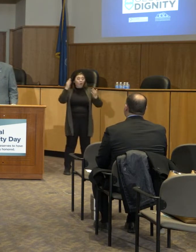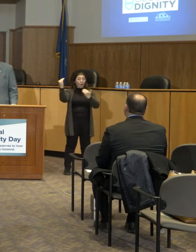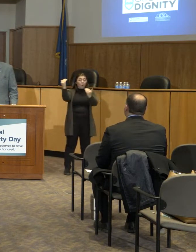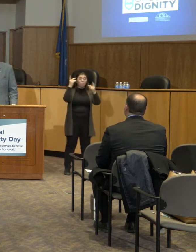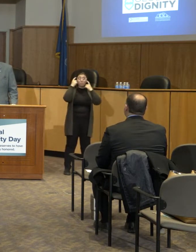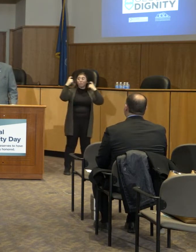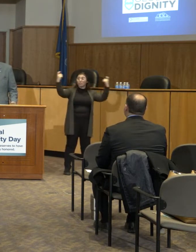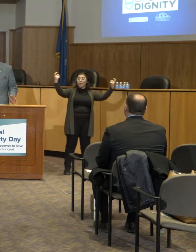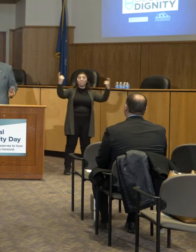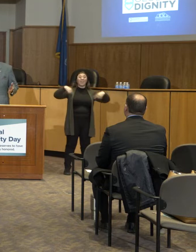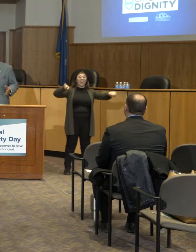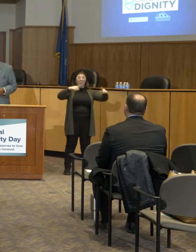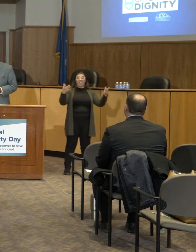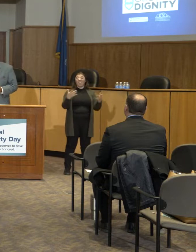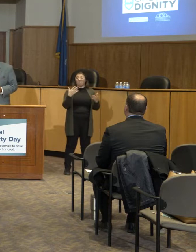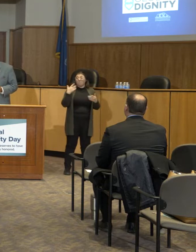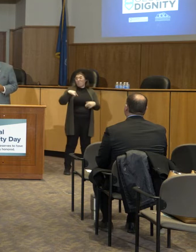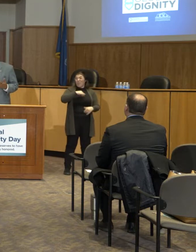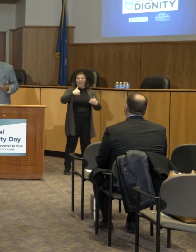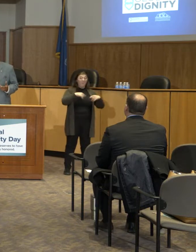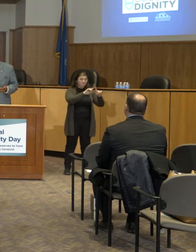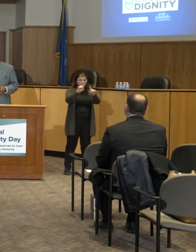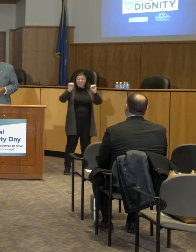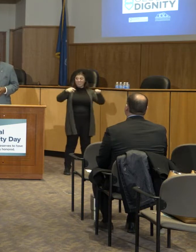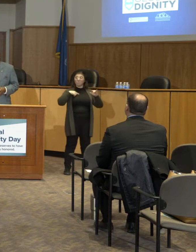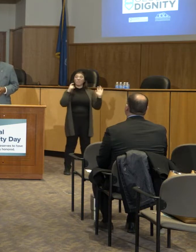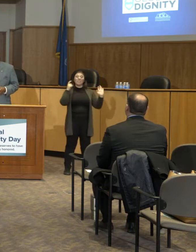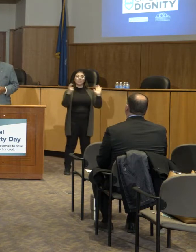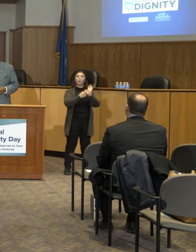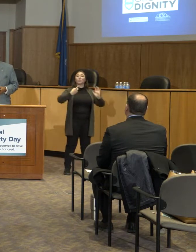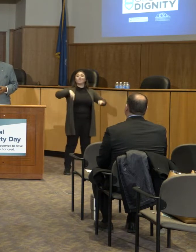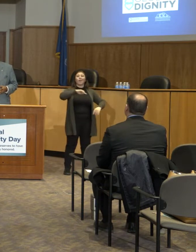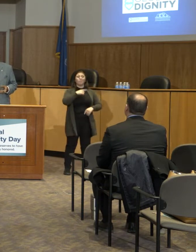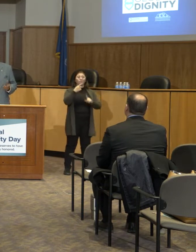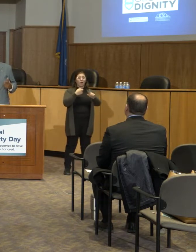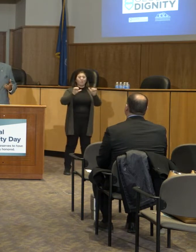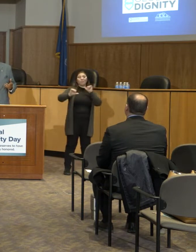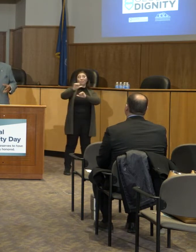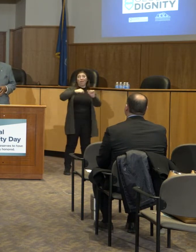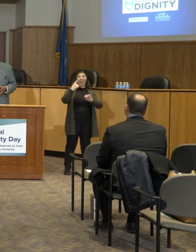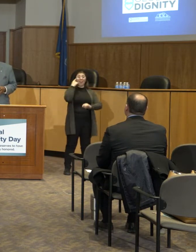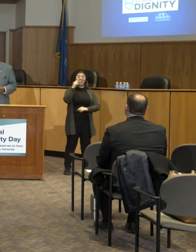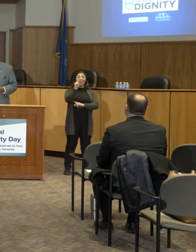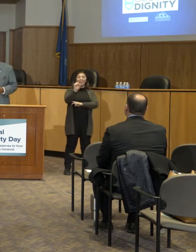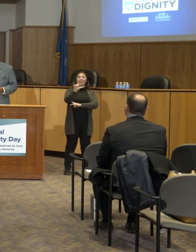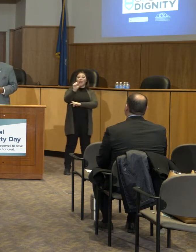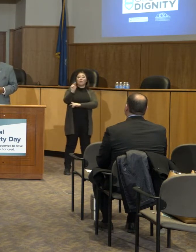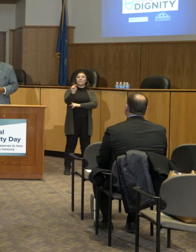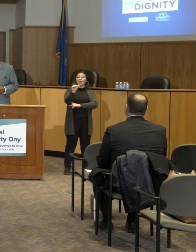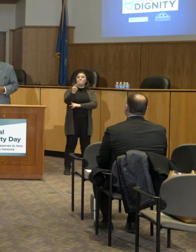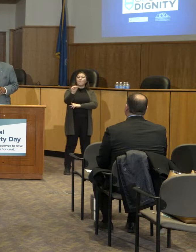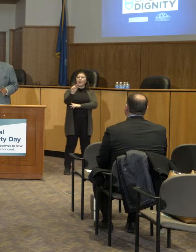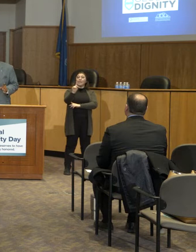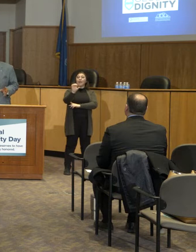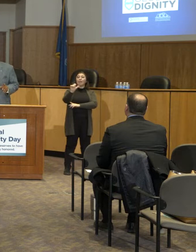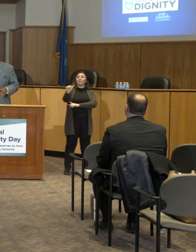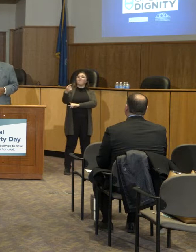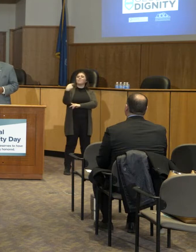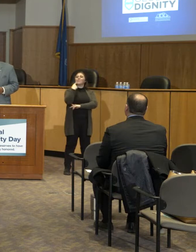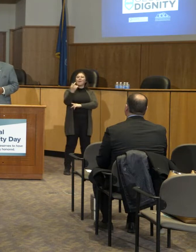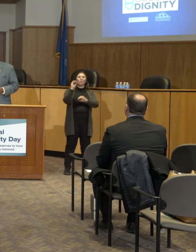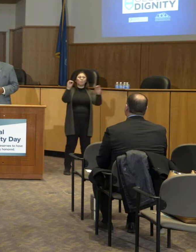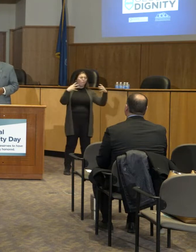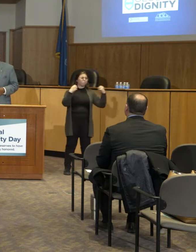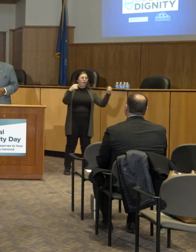dreams. And despite these differences that may distinguish us from one another, I think of Nelson Mandela, who said, "No power on